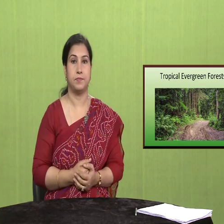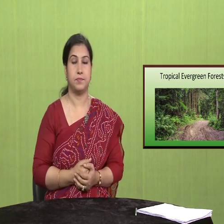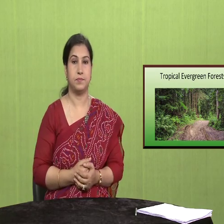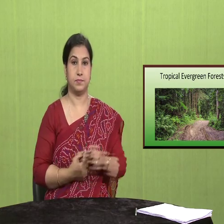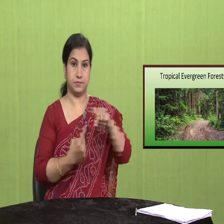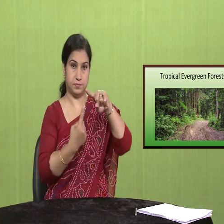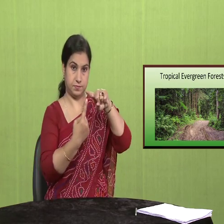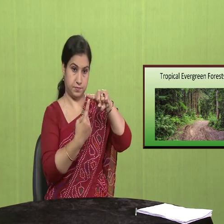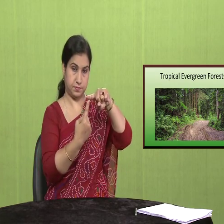tropical